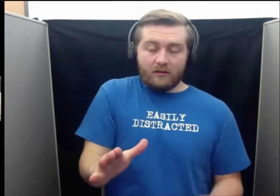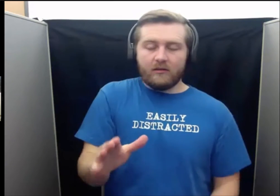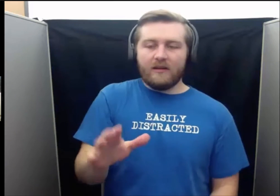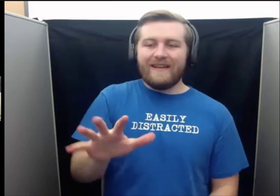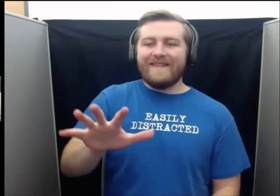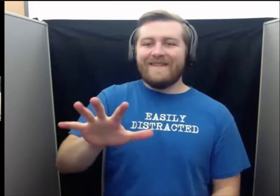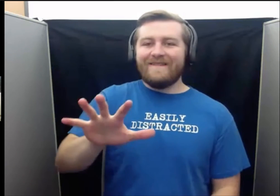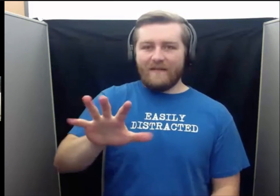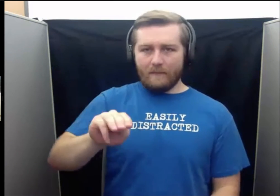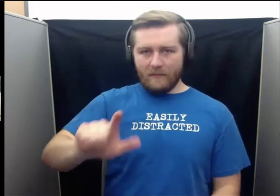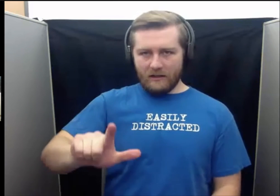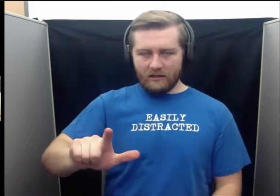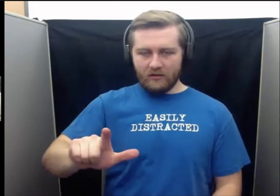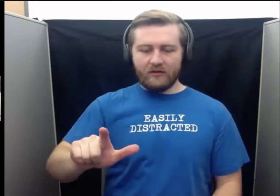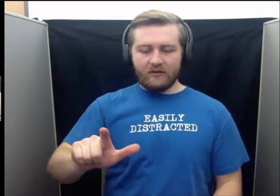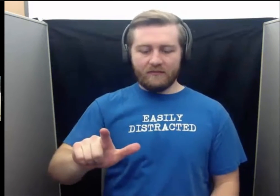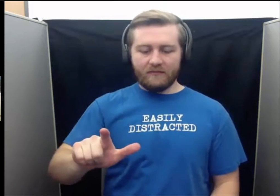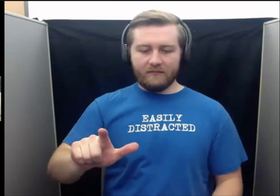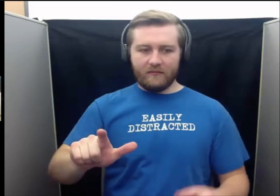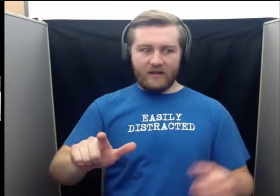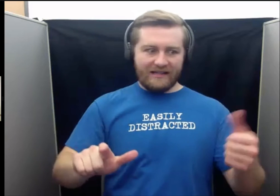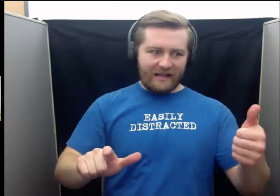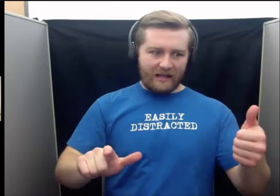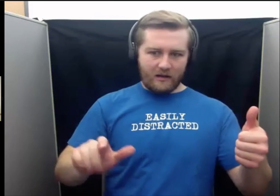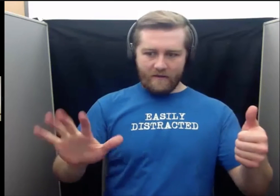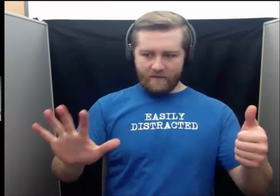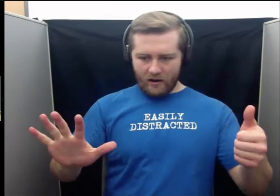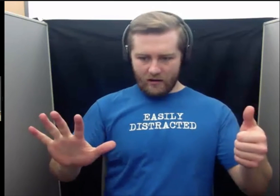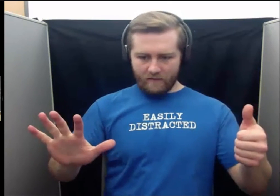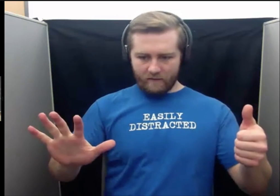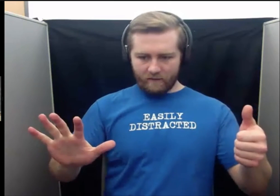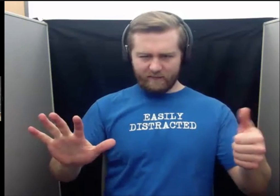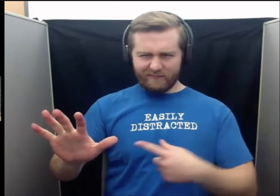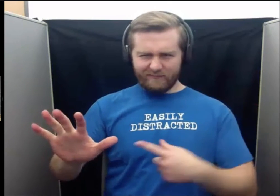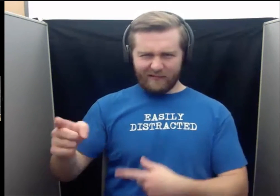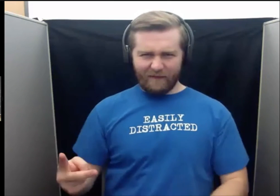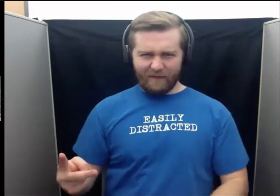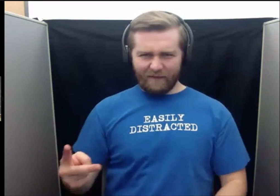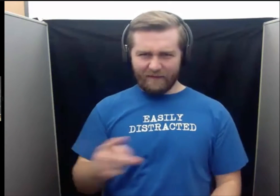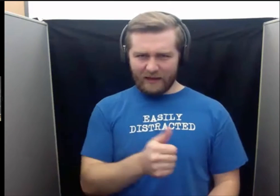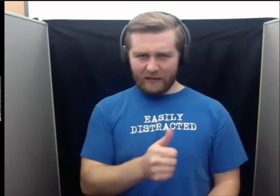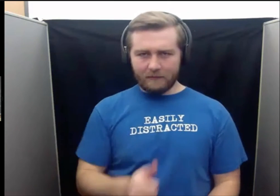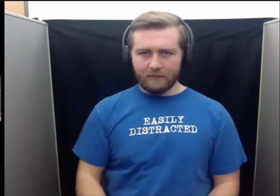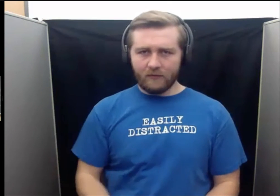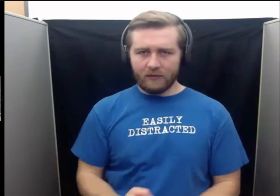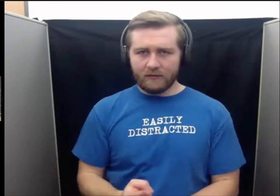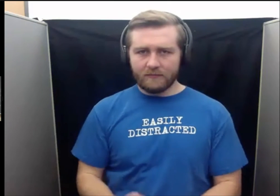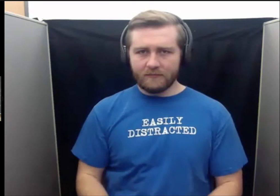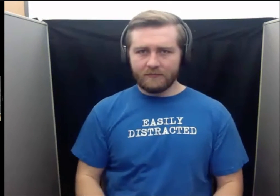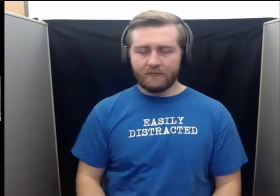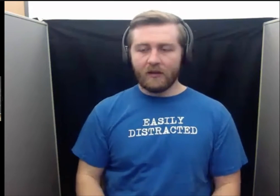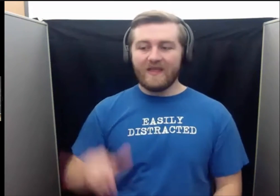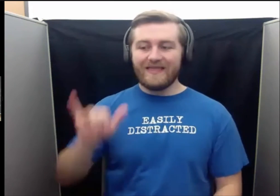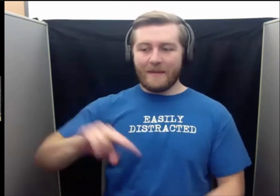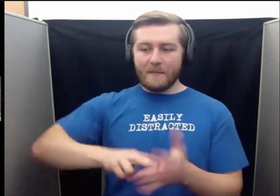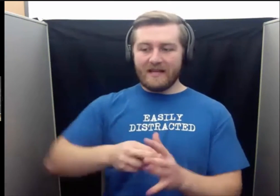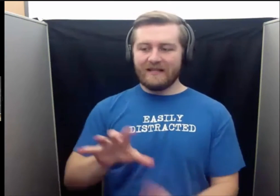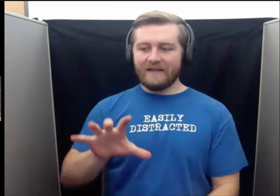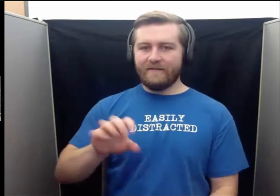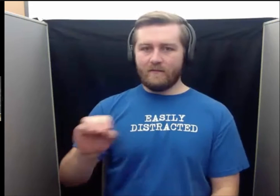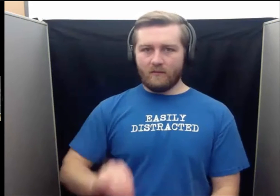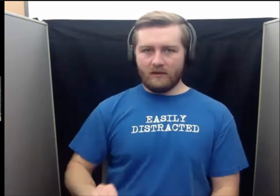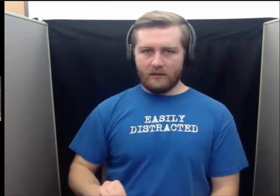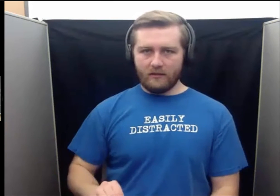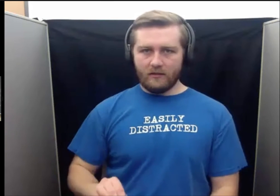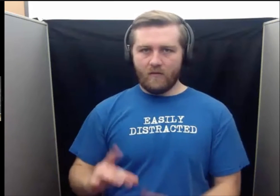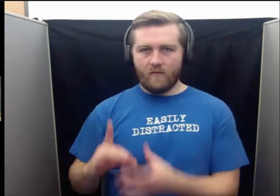Weatherman has nifty little devices to determine relative humidity. They know, depending on what the temperature is, how much air